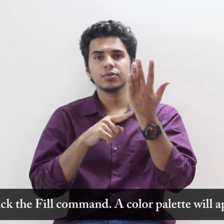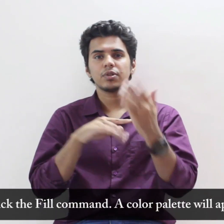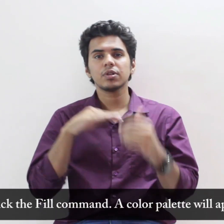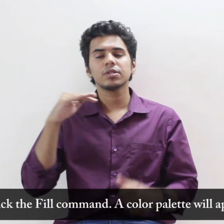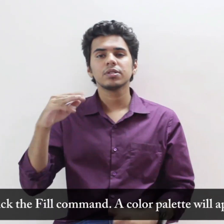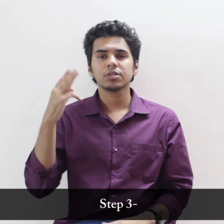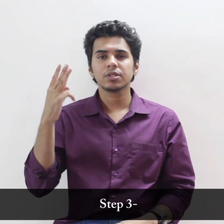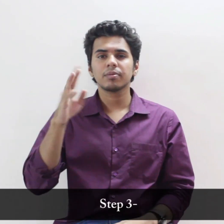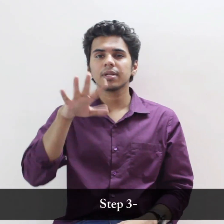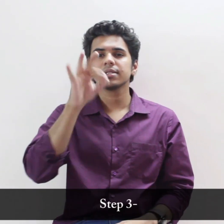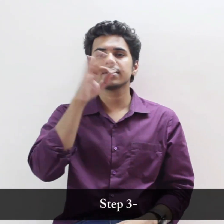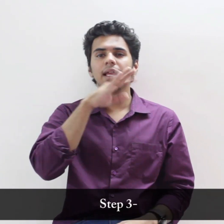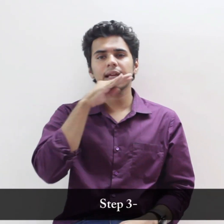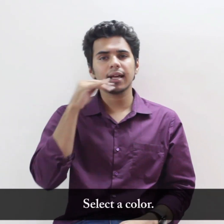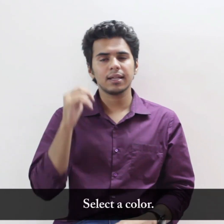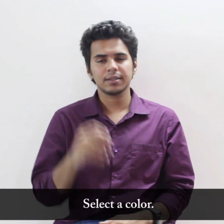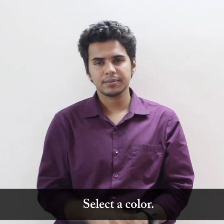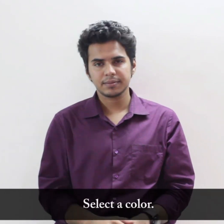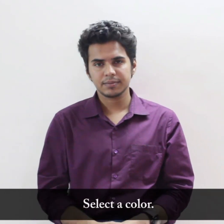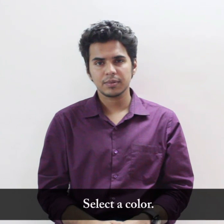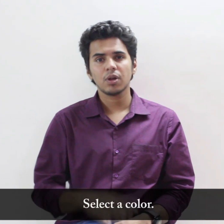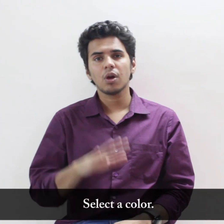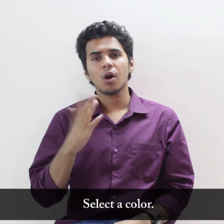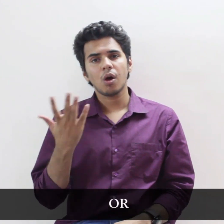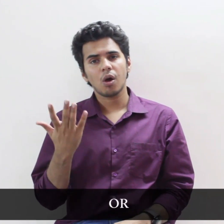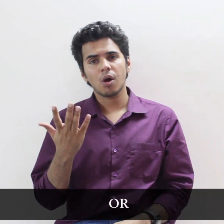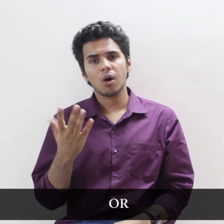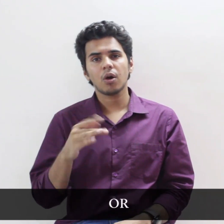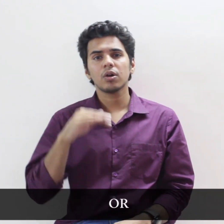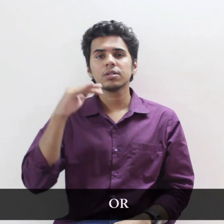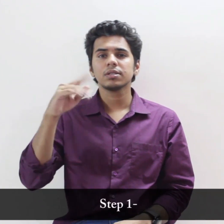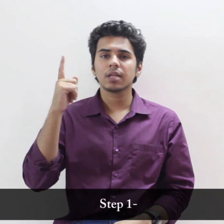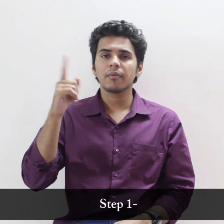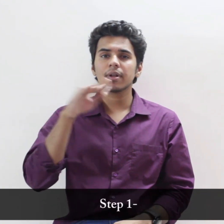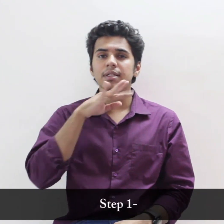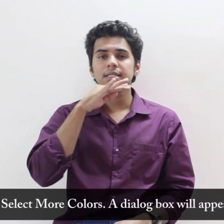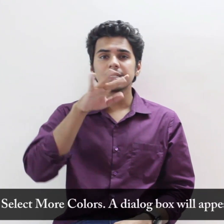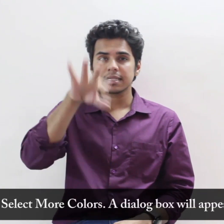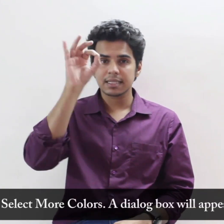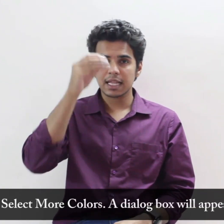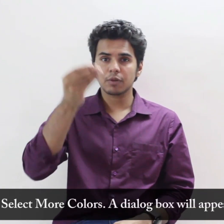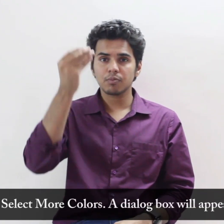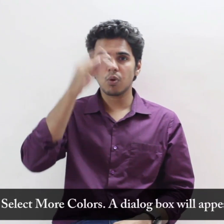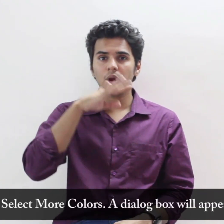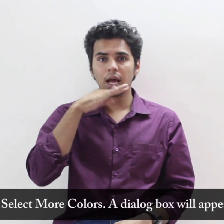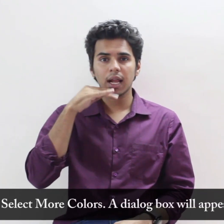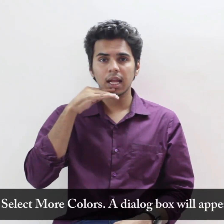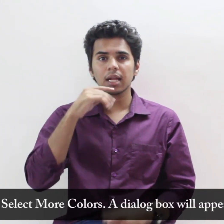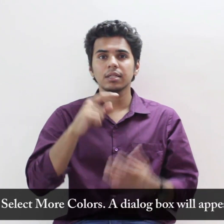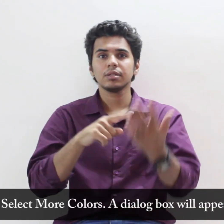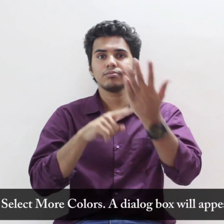Step 3. Select a color. Or Step 1. Select more colors. A dialog box will